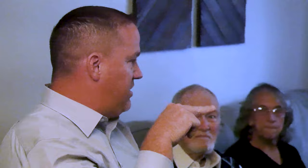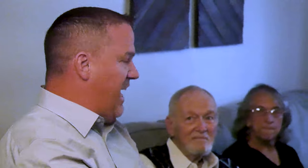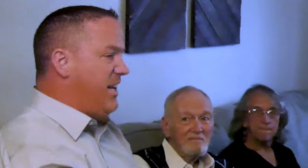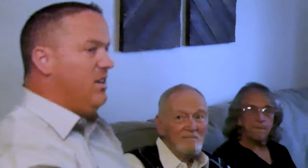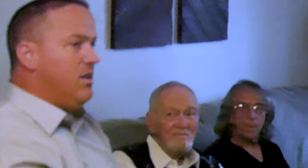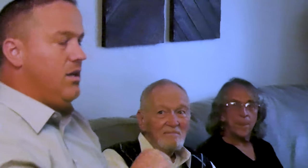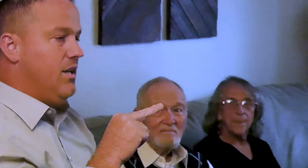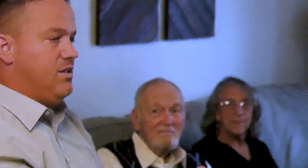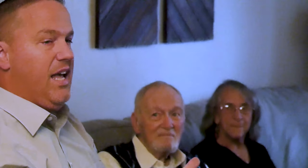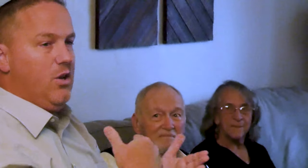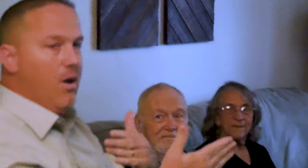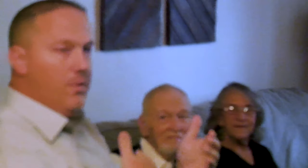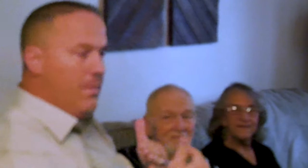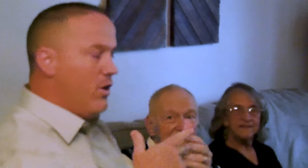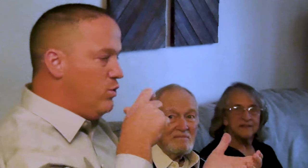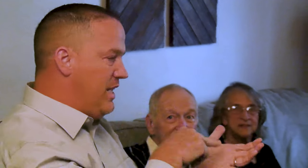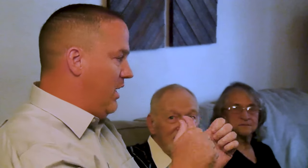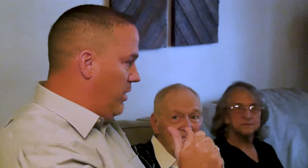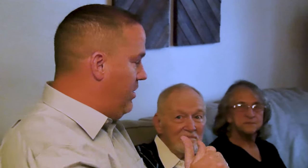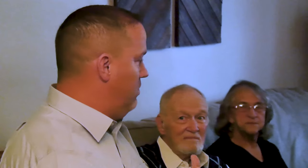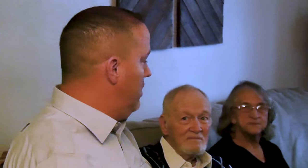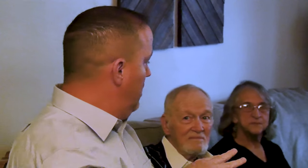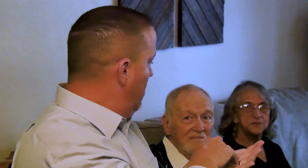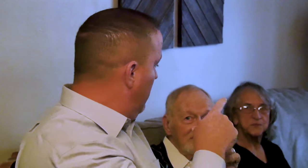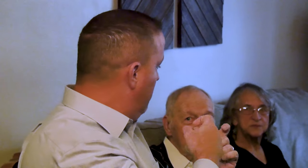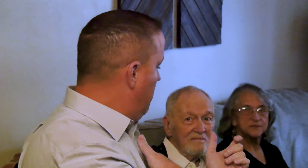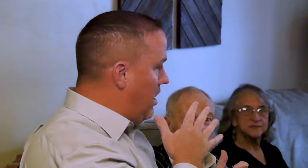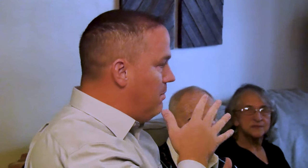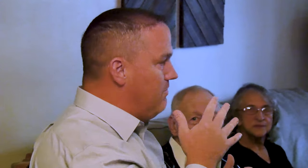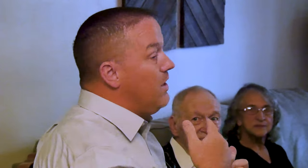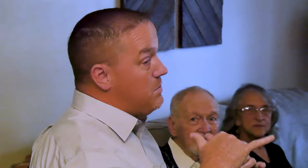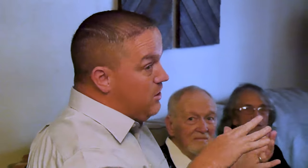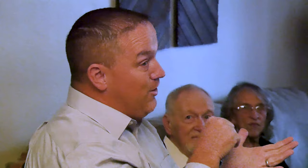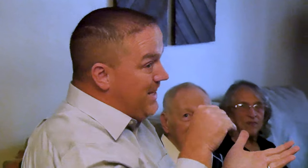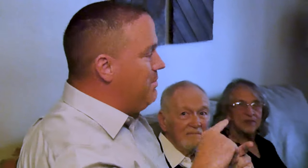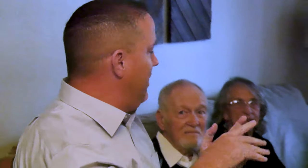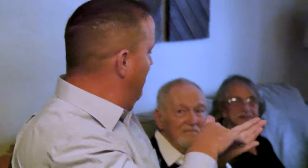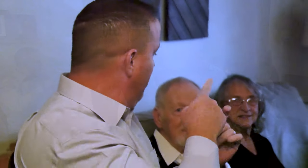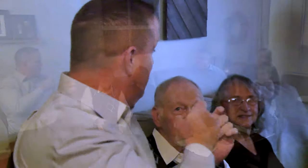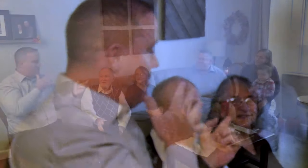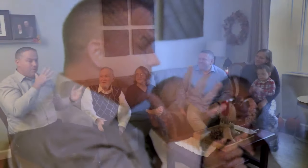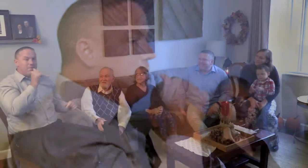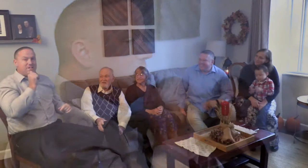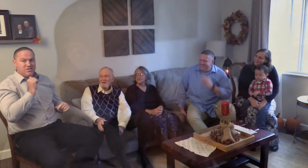to stand where to stand no matter who's standing with you learning from my mom still learning it but learning from my mom patience